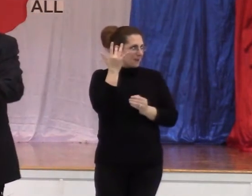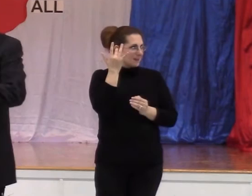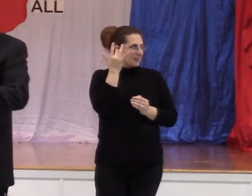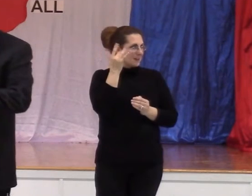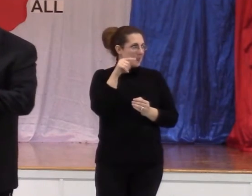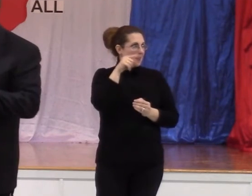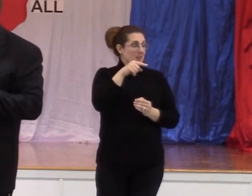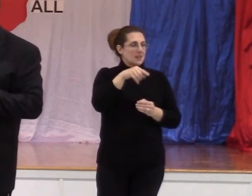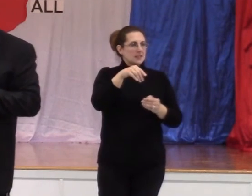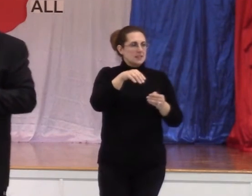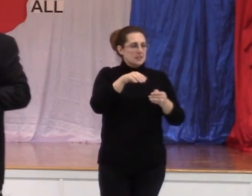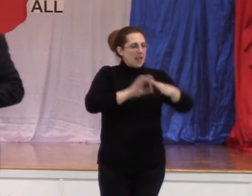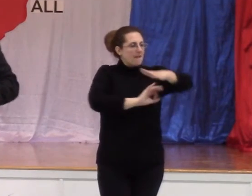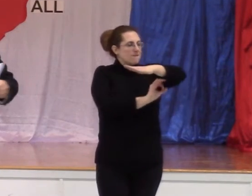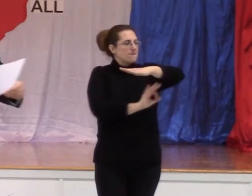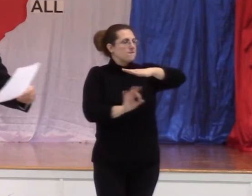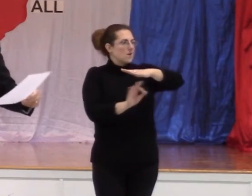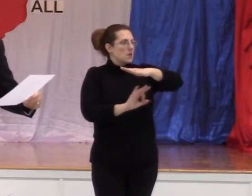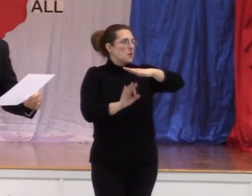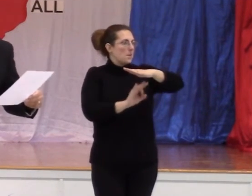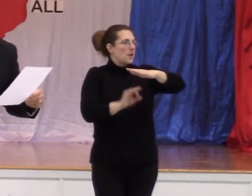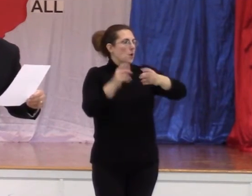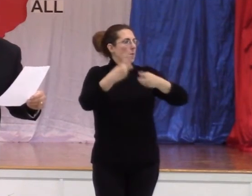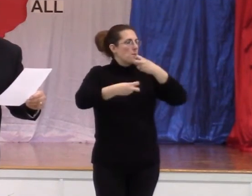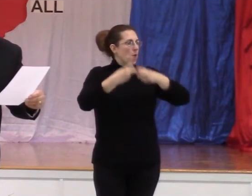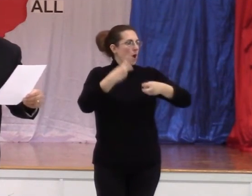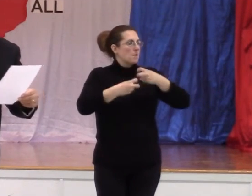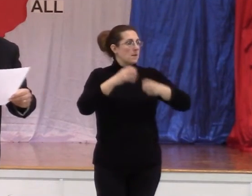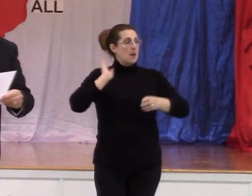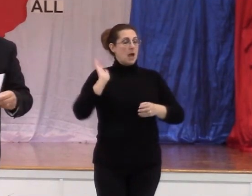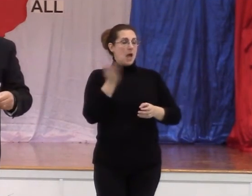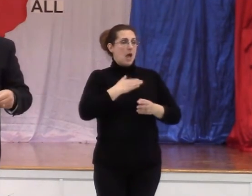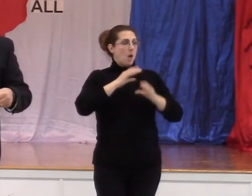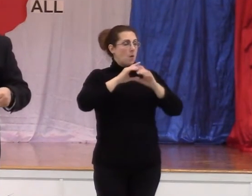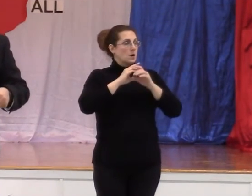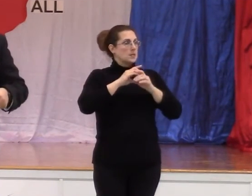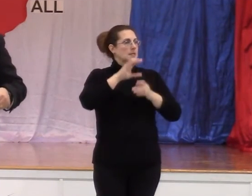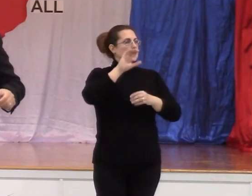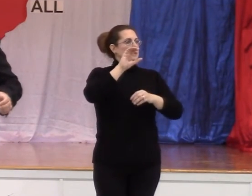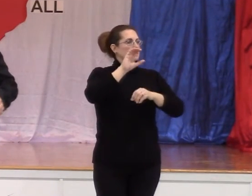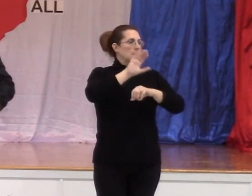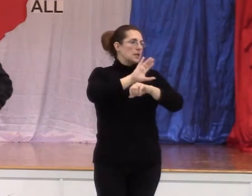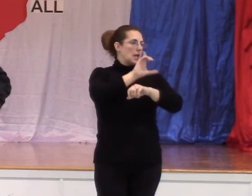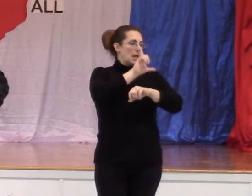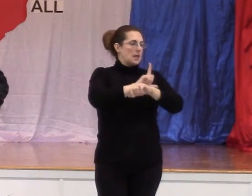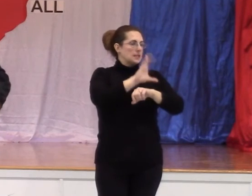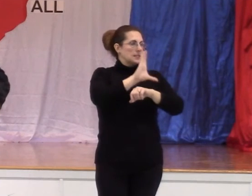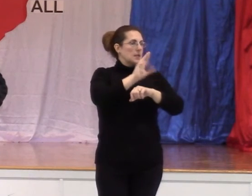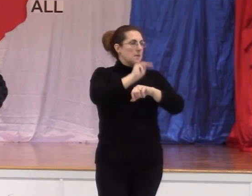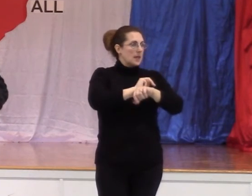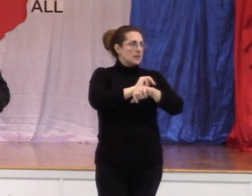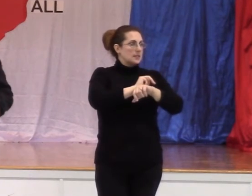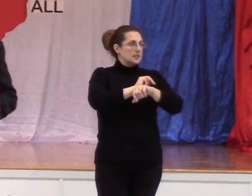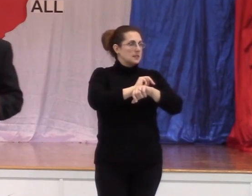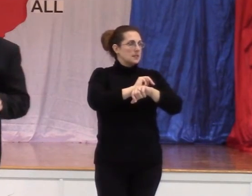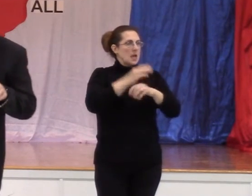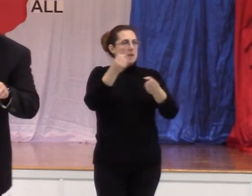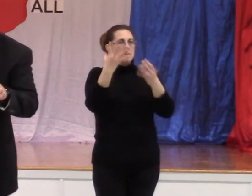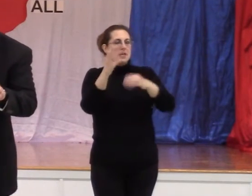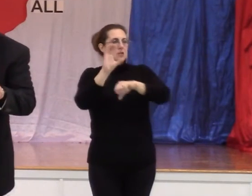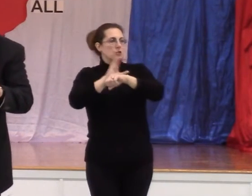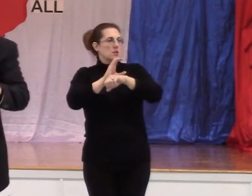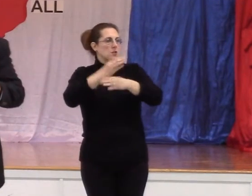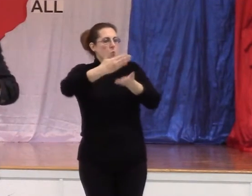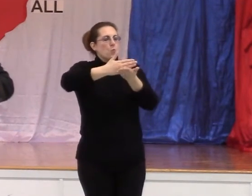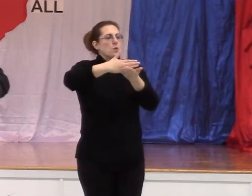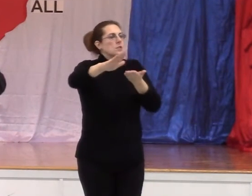Because this is the fundamental problem of our synod and of many churches, to reject the means